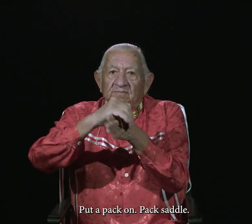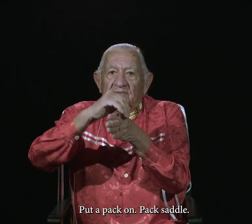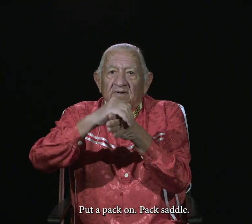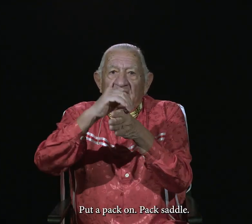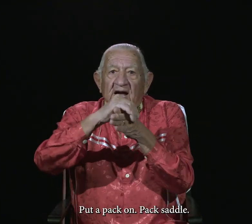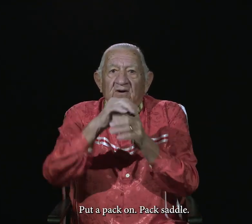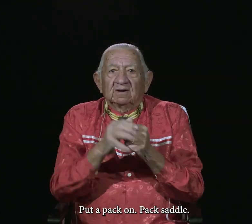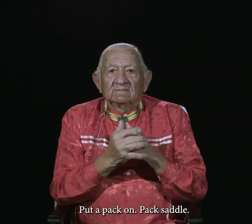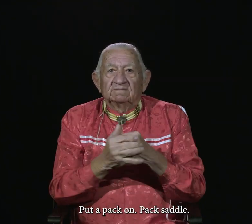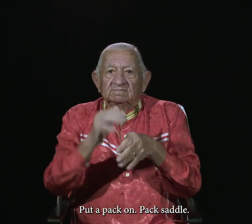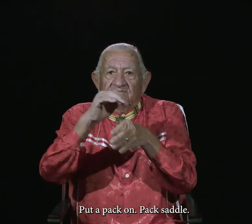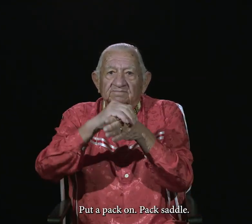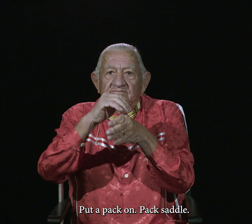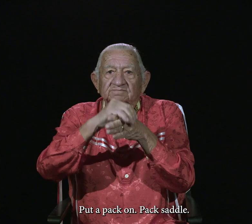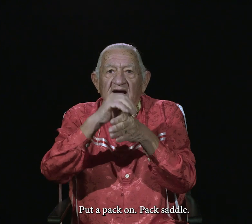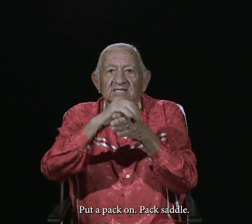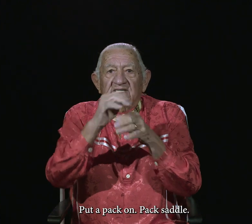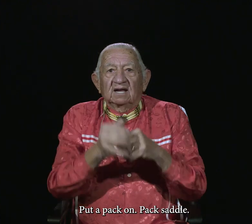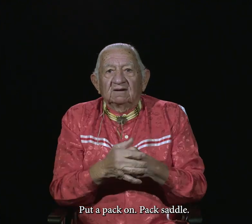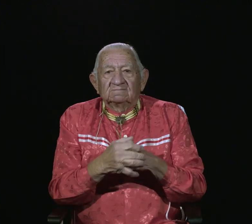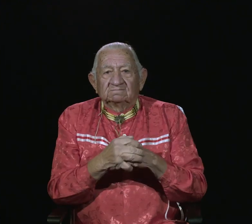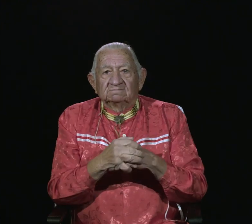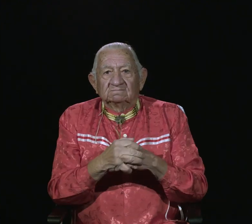put a pack on him, pack saddle,